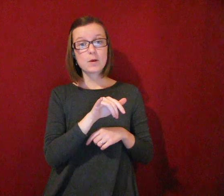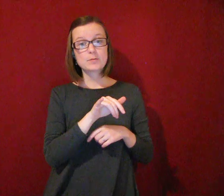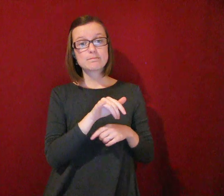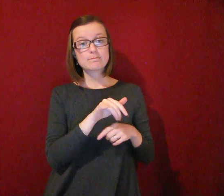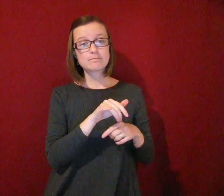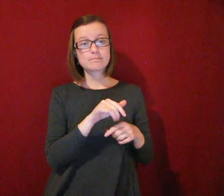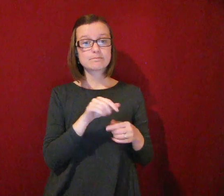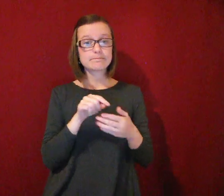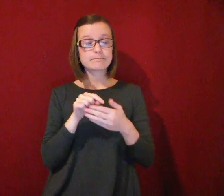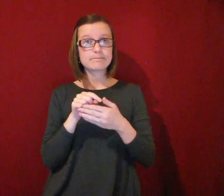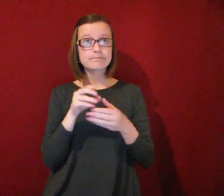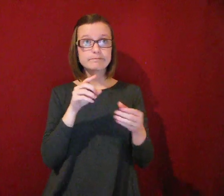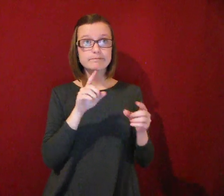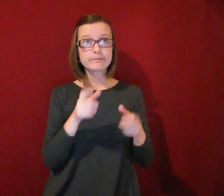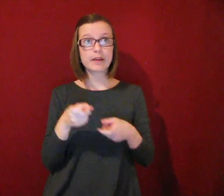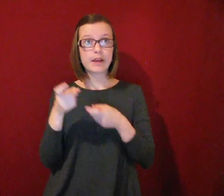would be mailed.